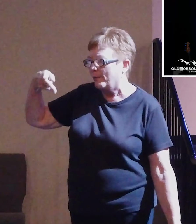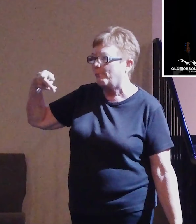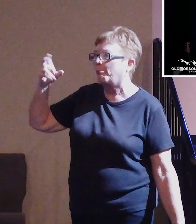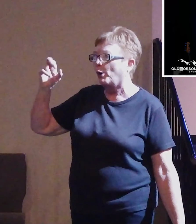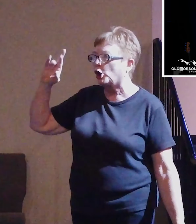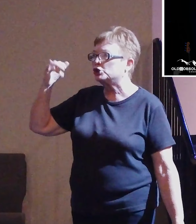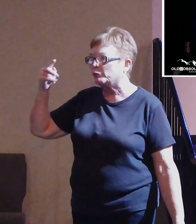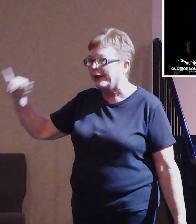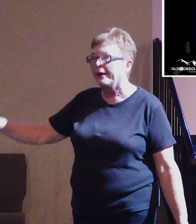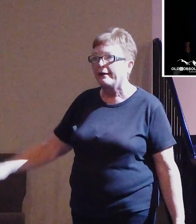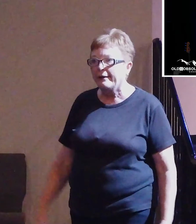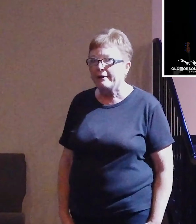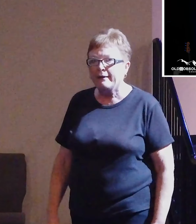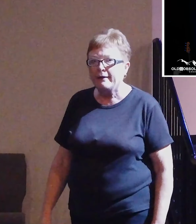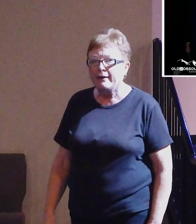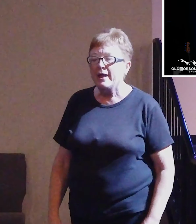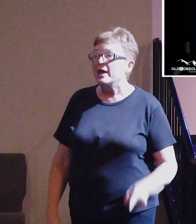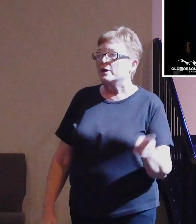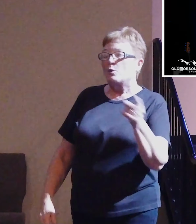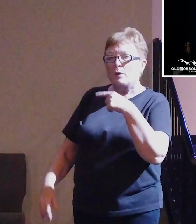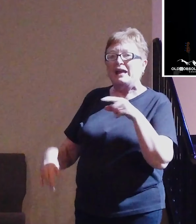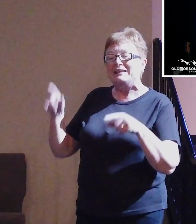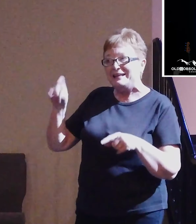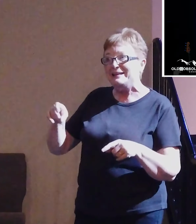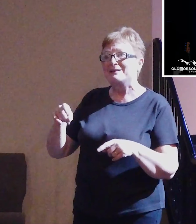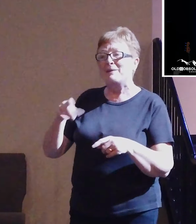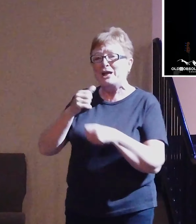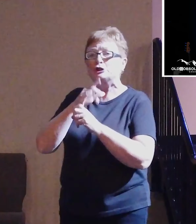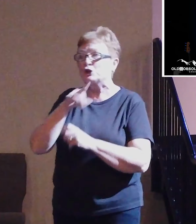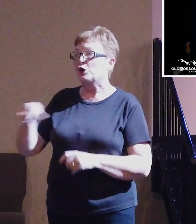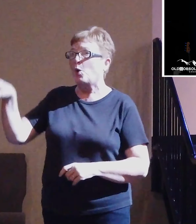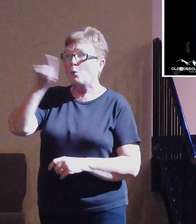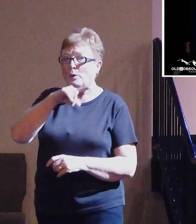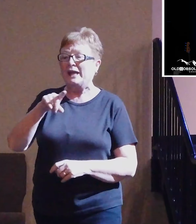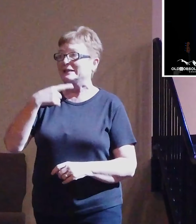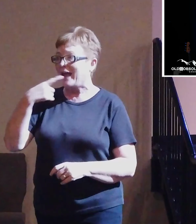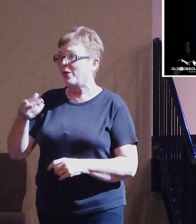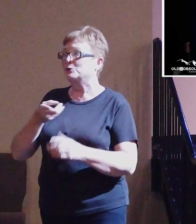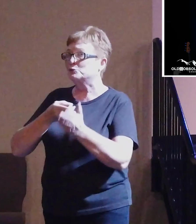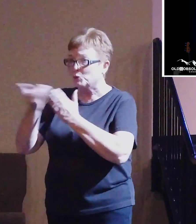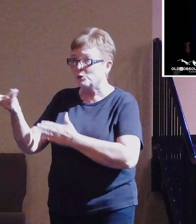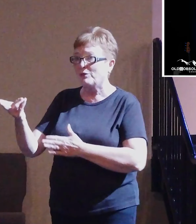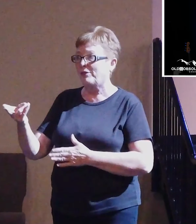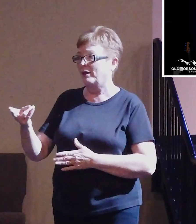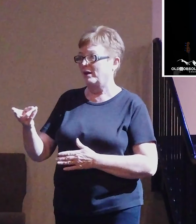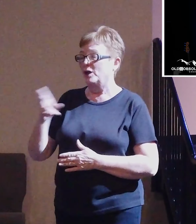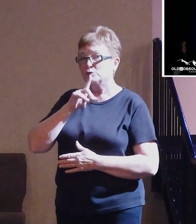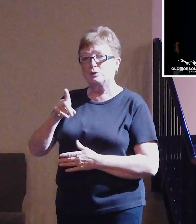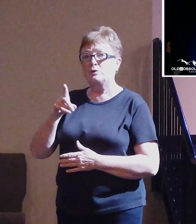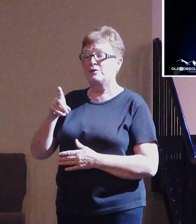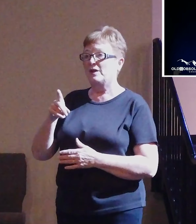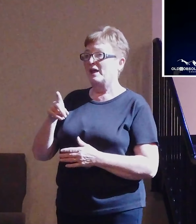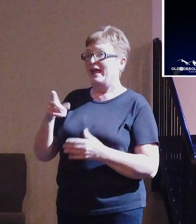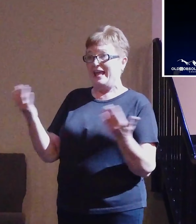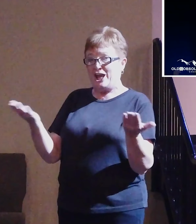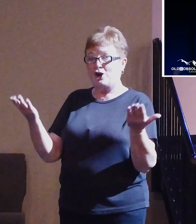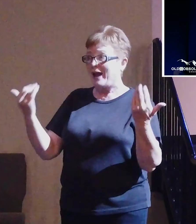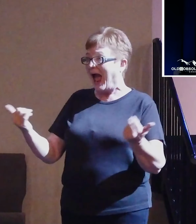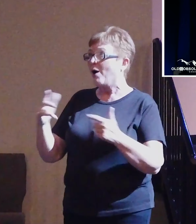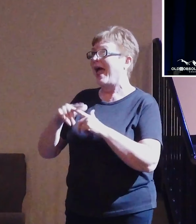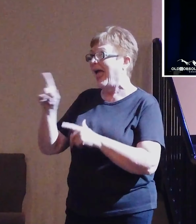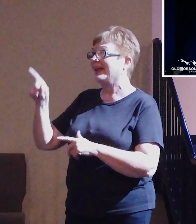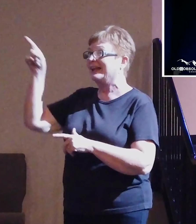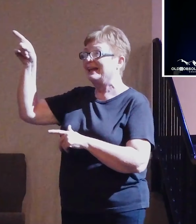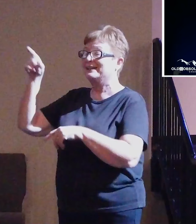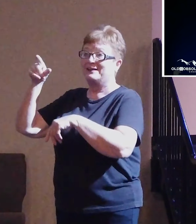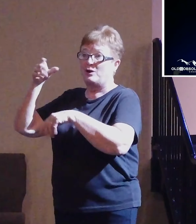we're truth-tellers in our relationships, that we're truth-tellers in our time in court, and that we leverage whatever